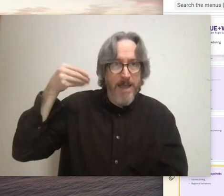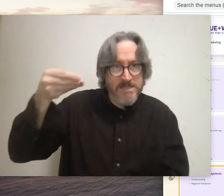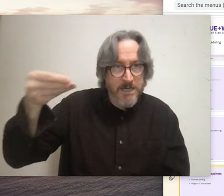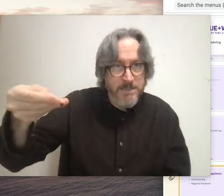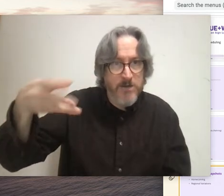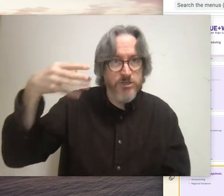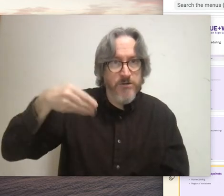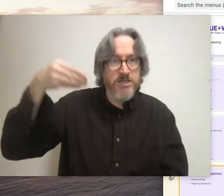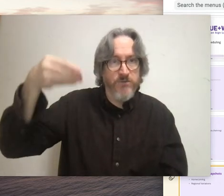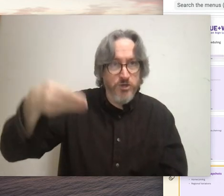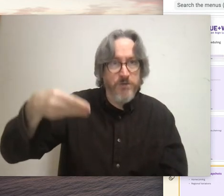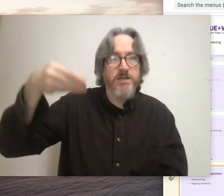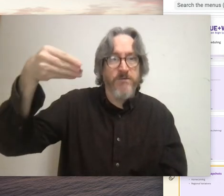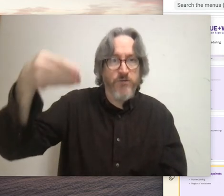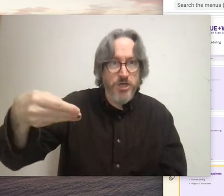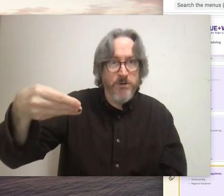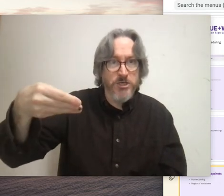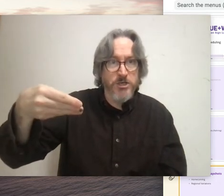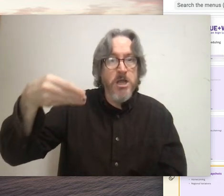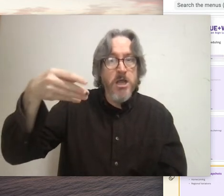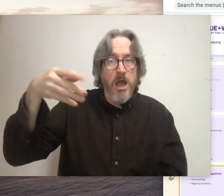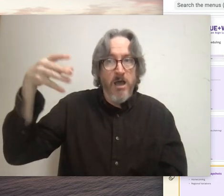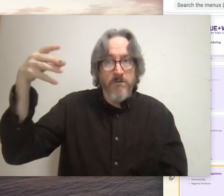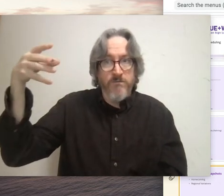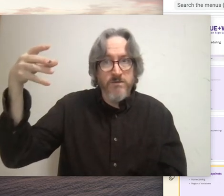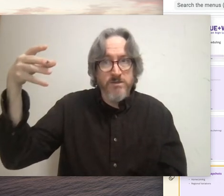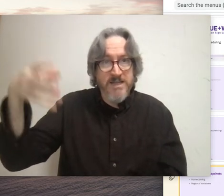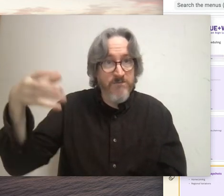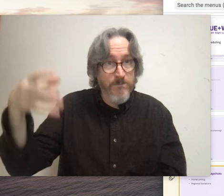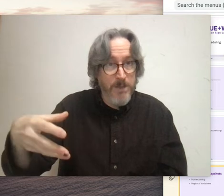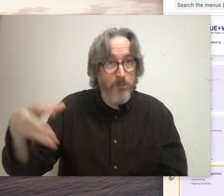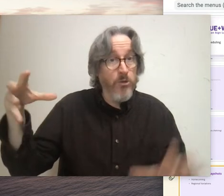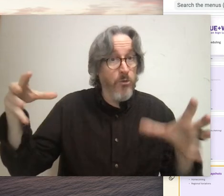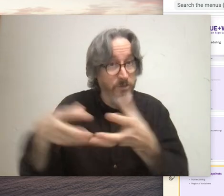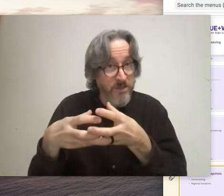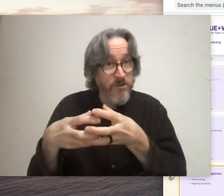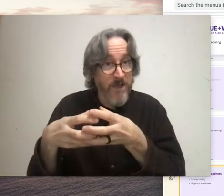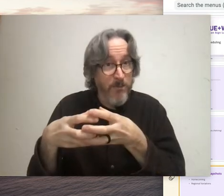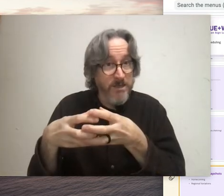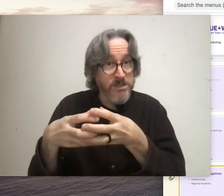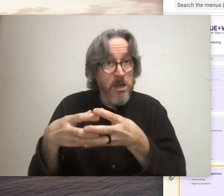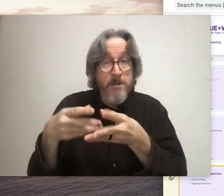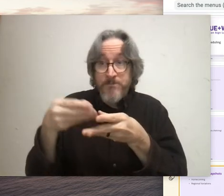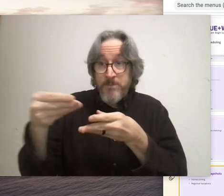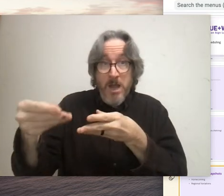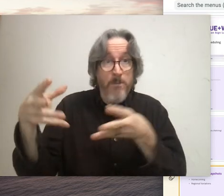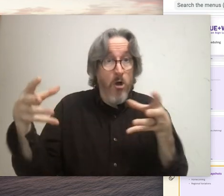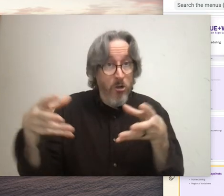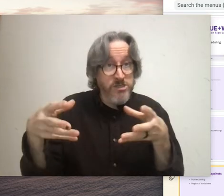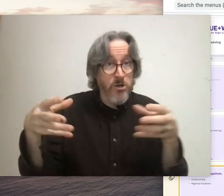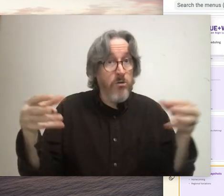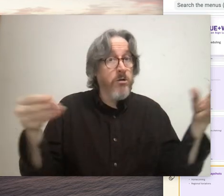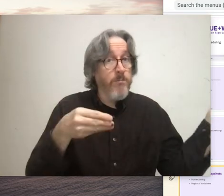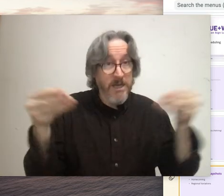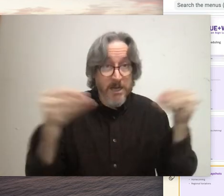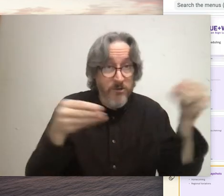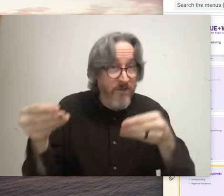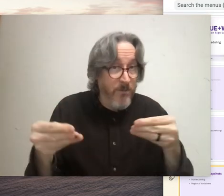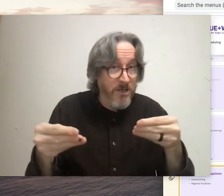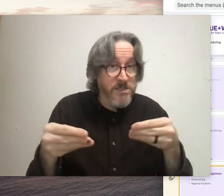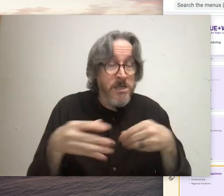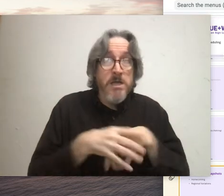legacy, passing on down, generation after generation after generation of deaf people within their families, also